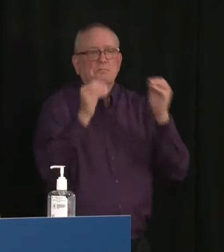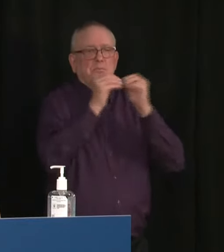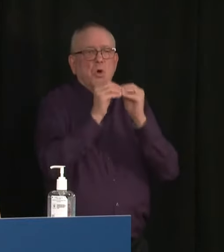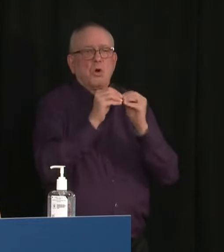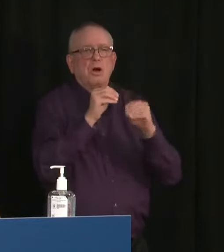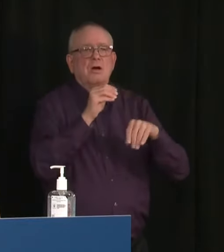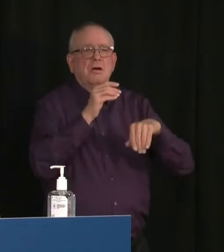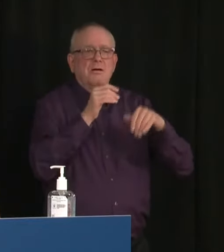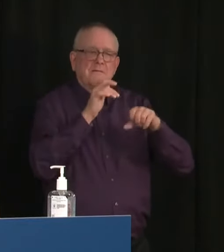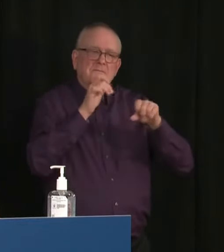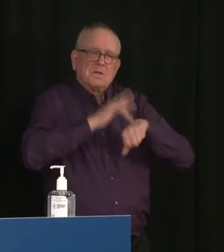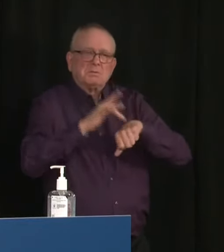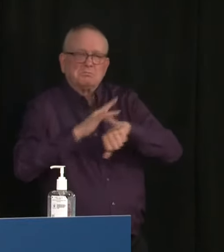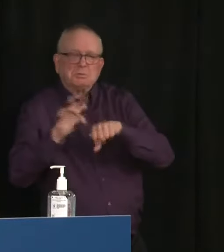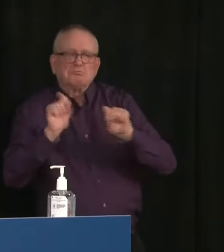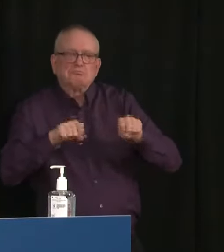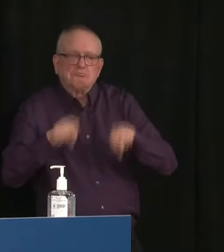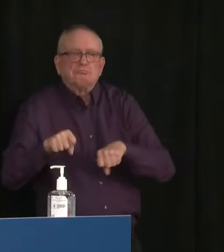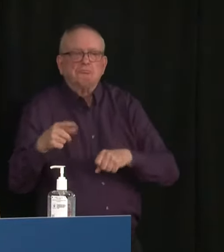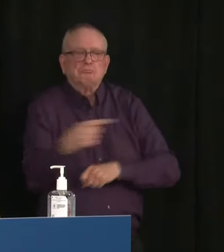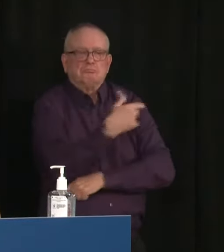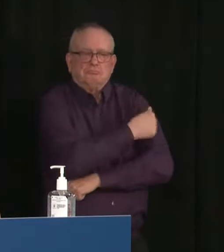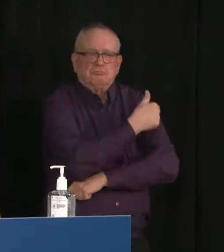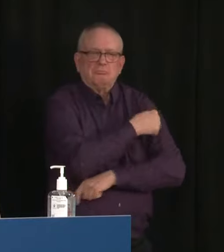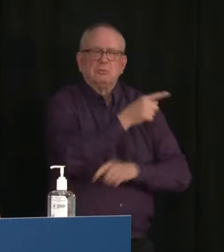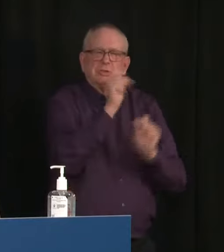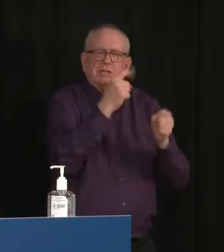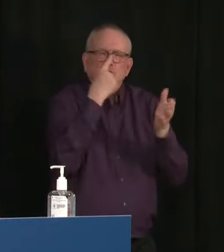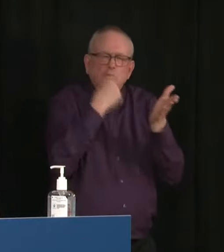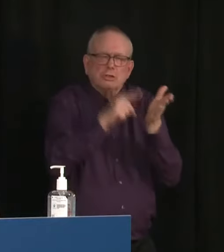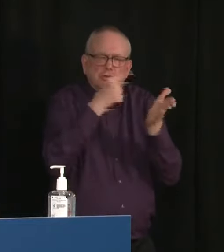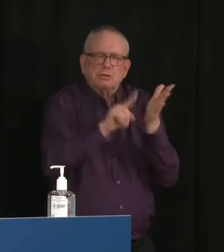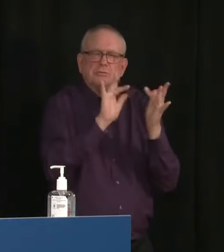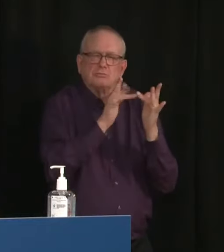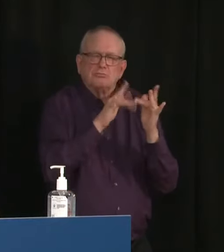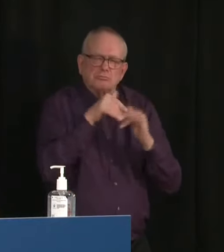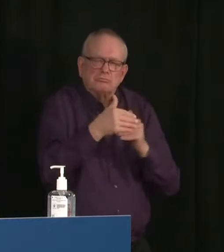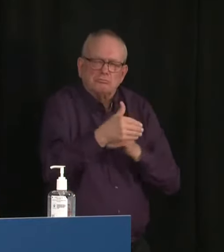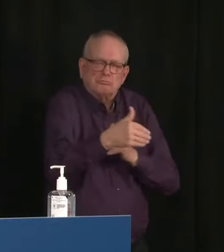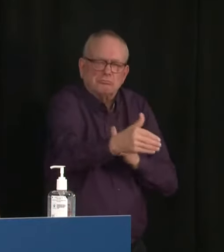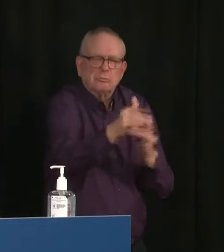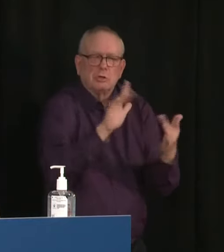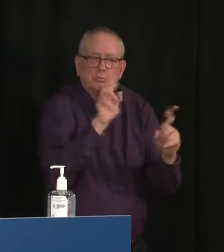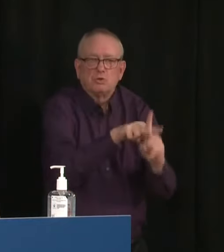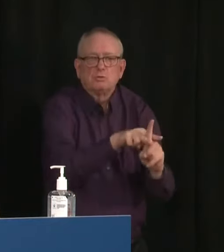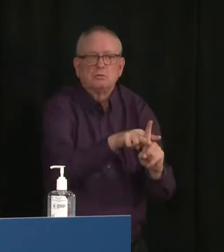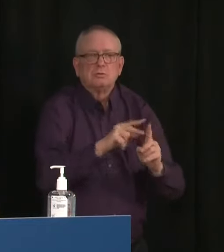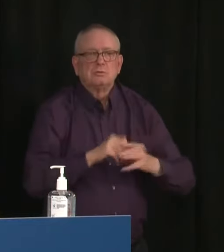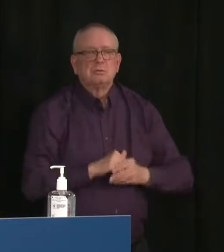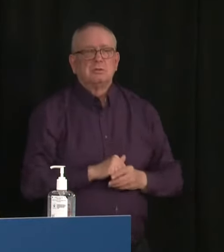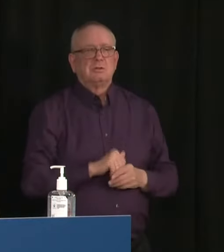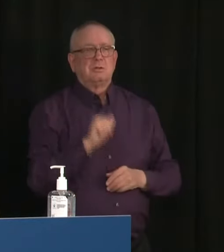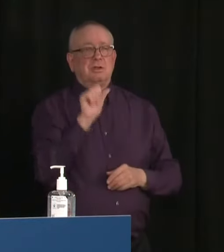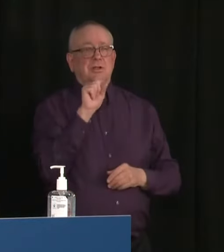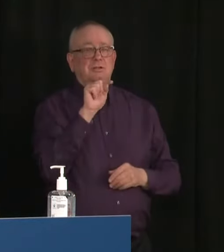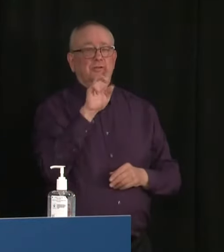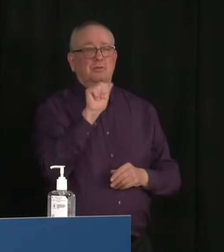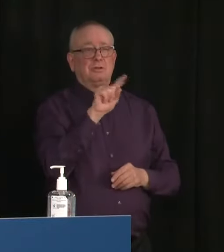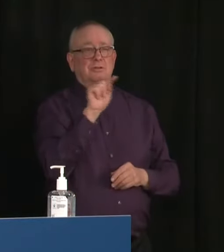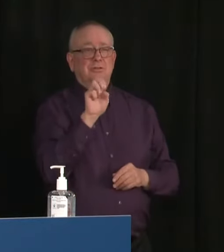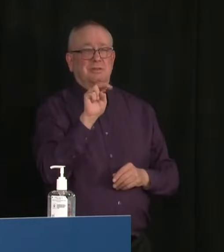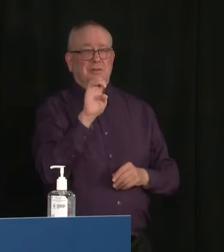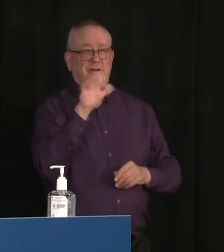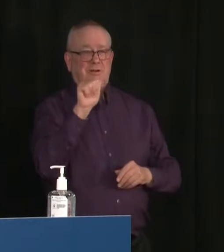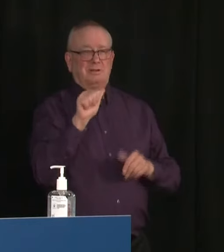and over, there is still an opportunity to receive AstraZeneca vaccines through walk-in clinics. No appointment is required and